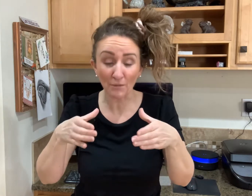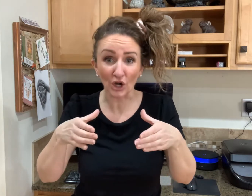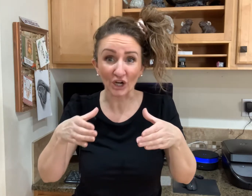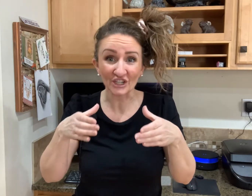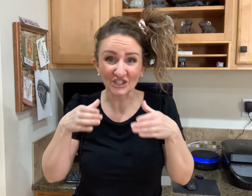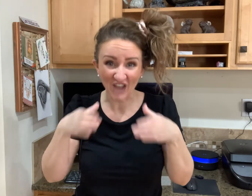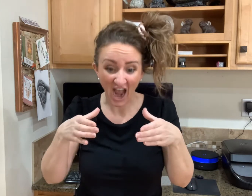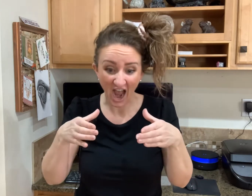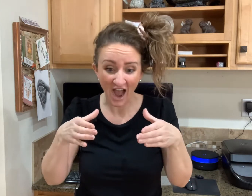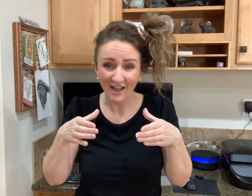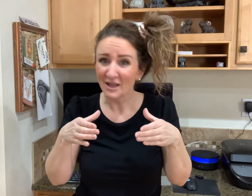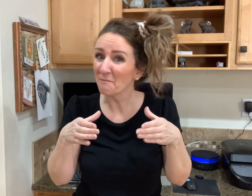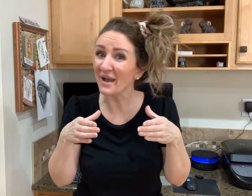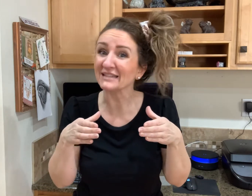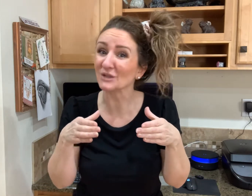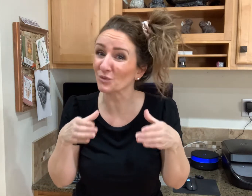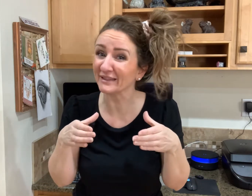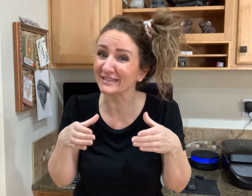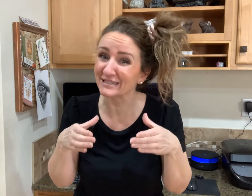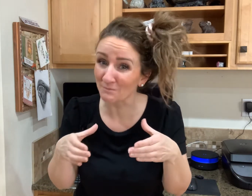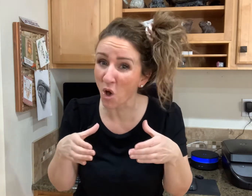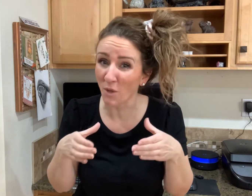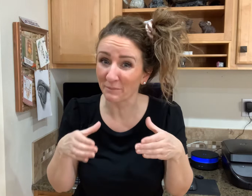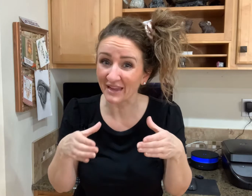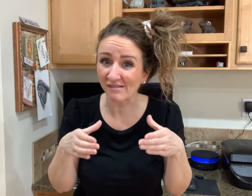hamburger, but it's a really small pizza.